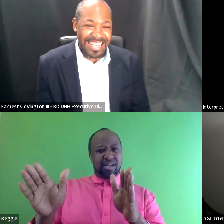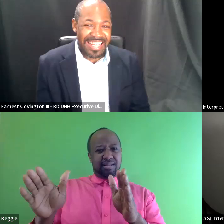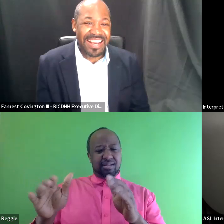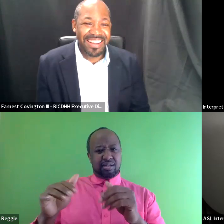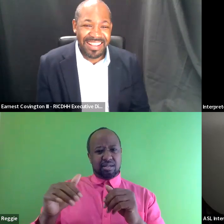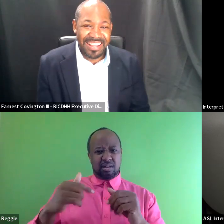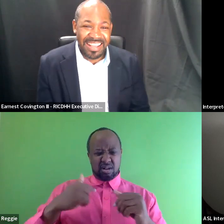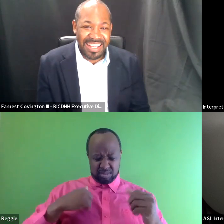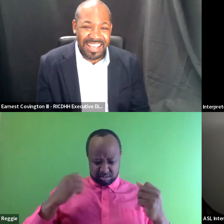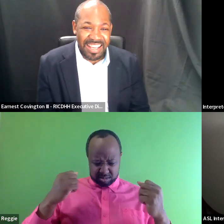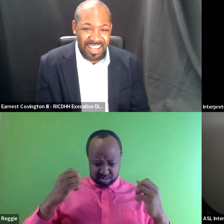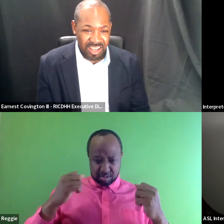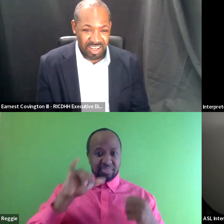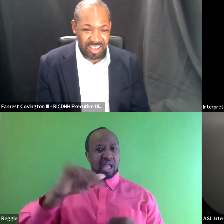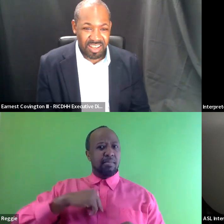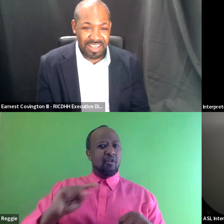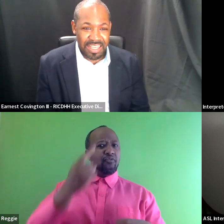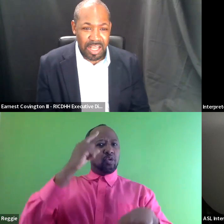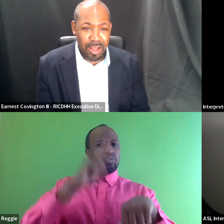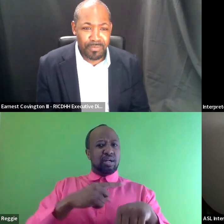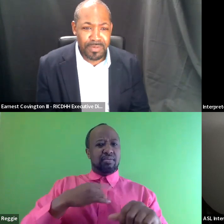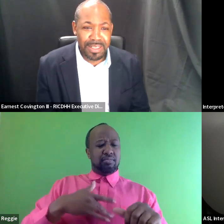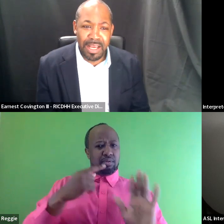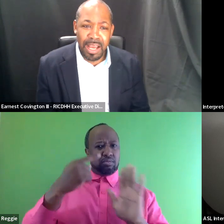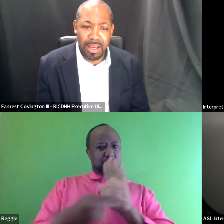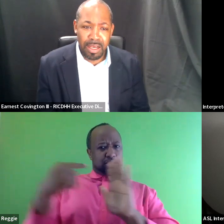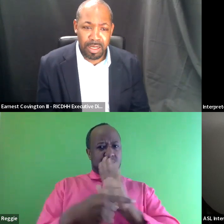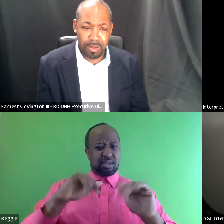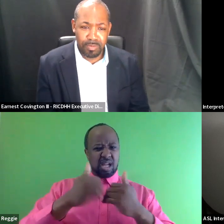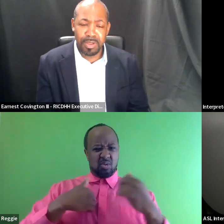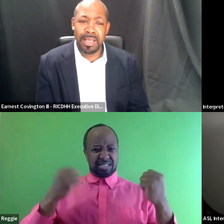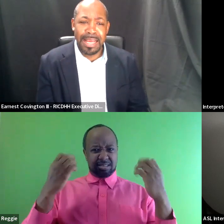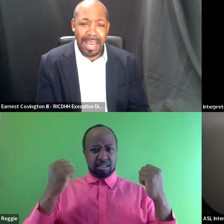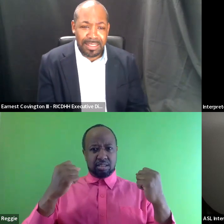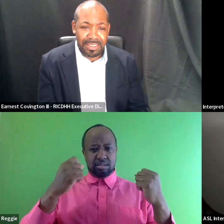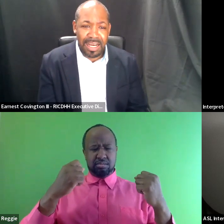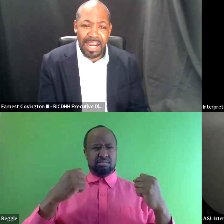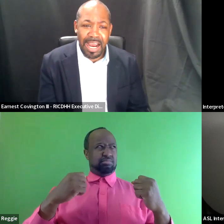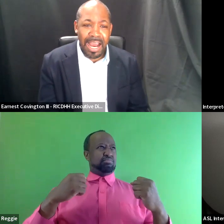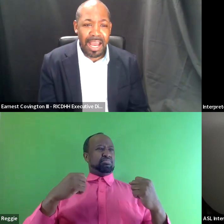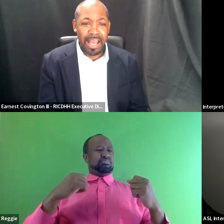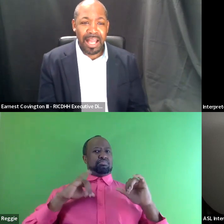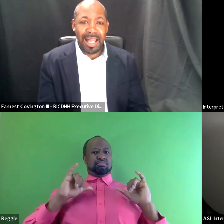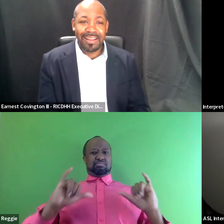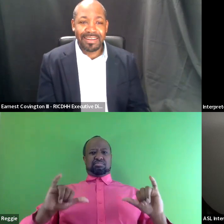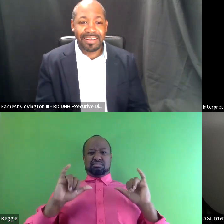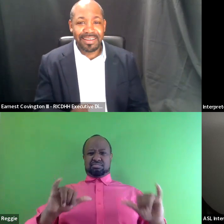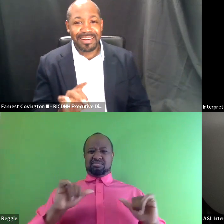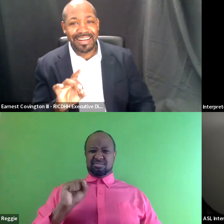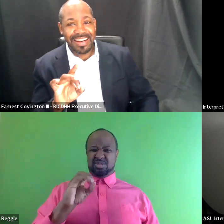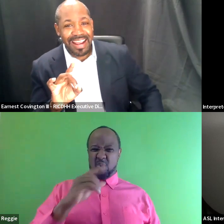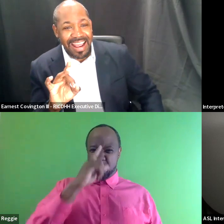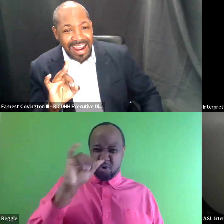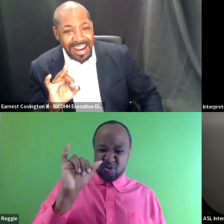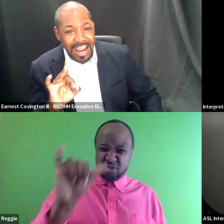can't teach because you don't sign the right way. That was my first time experiencing real criticism of